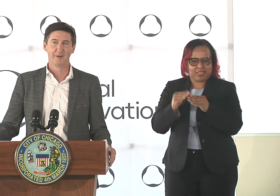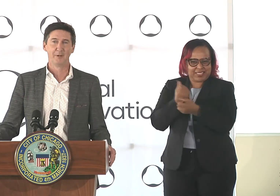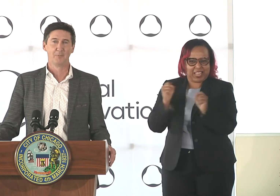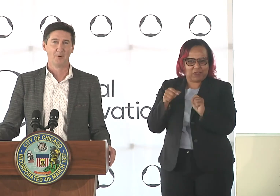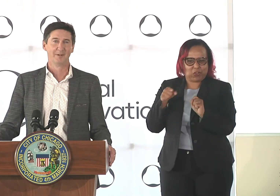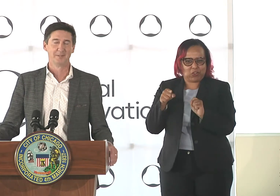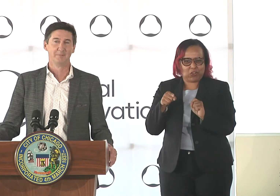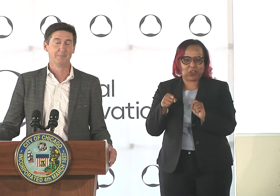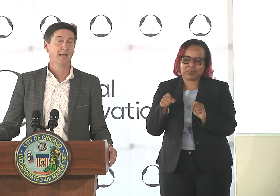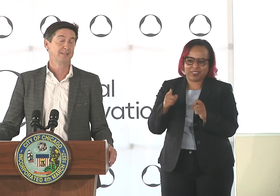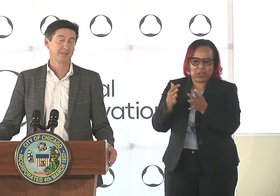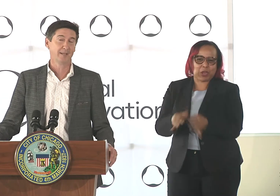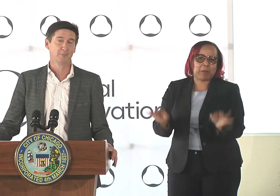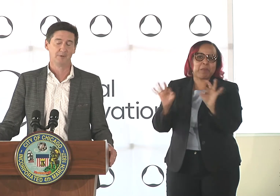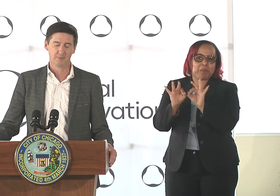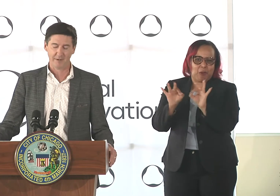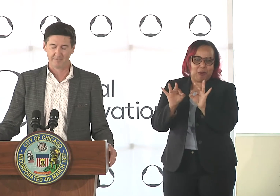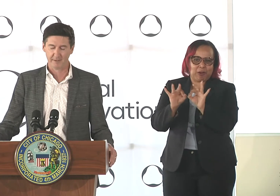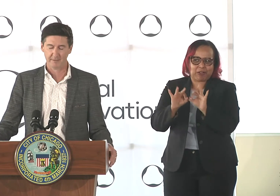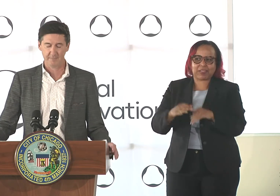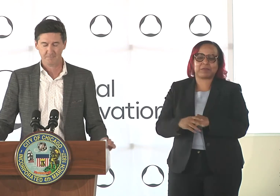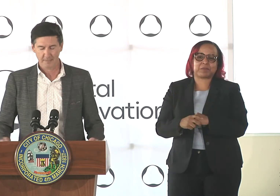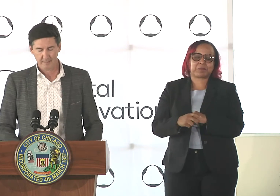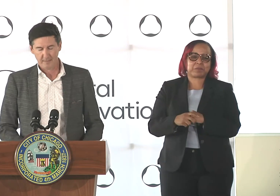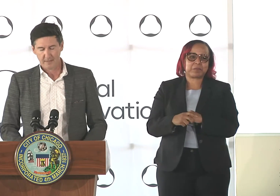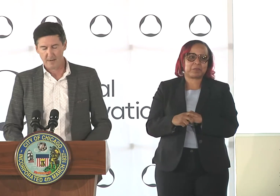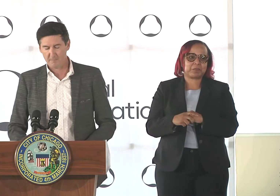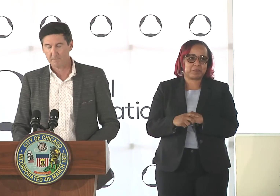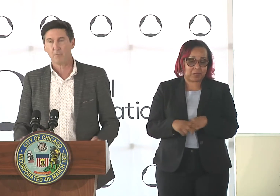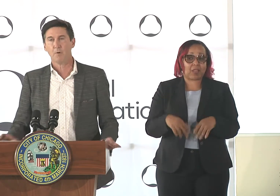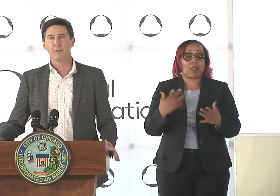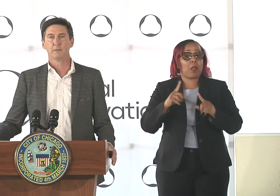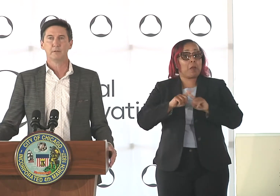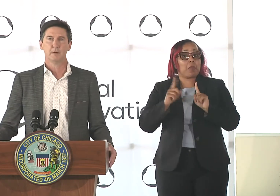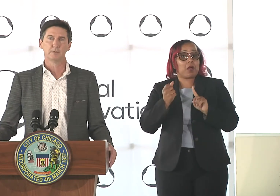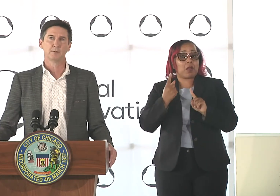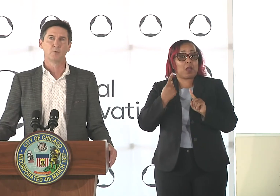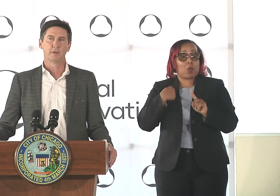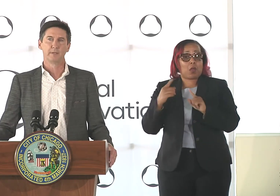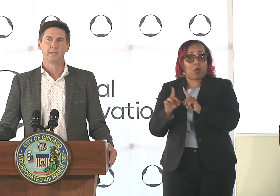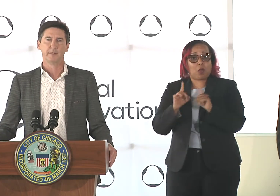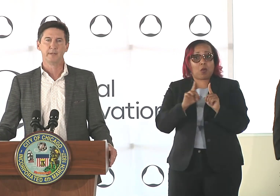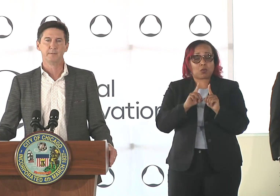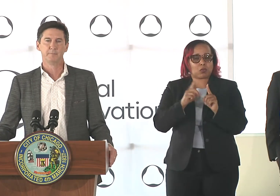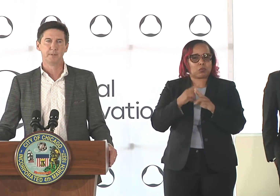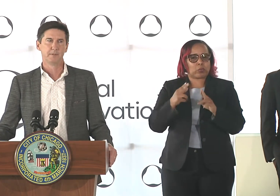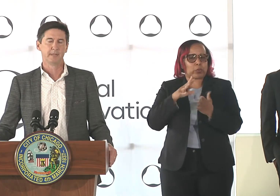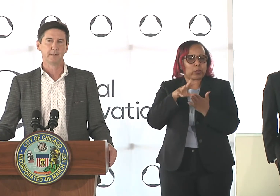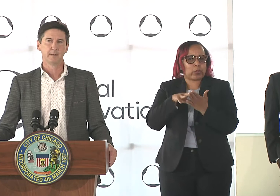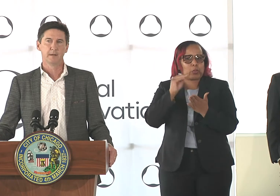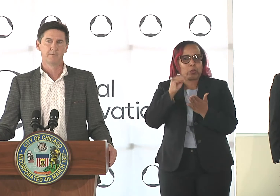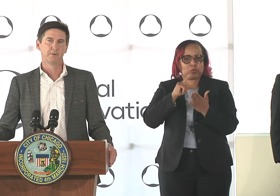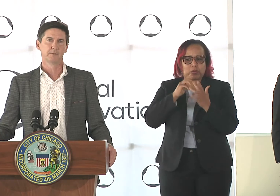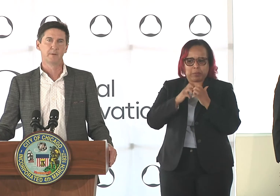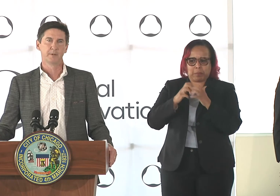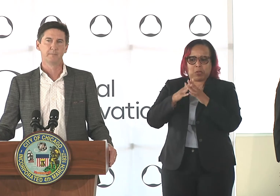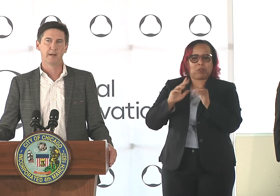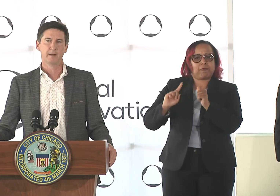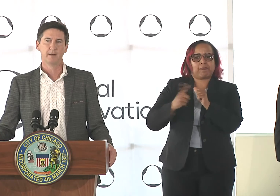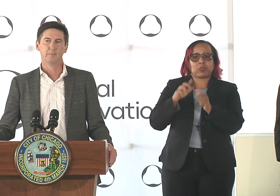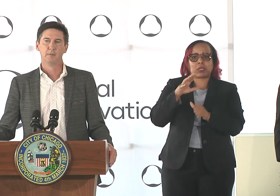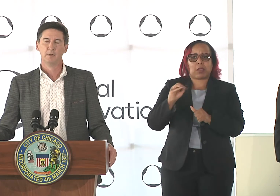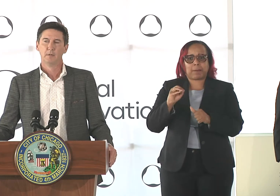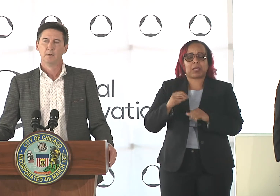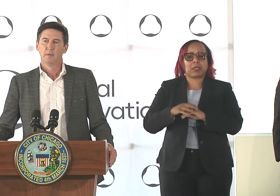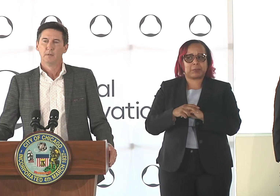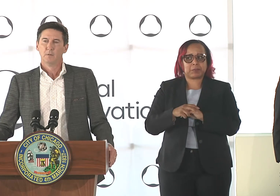and very important and scalable, quite frankly. But what we learned also quickly in building our first company,